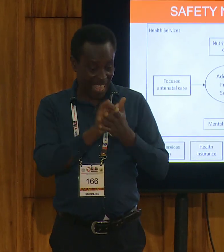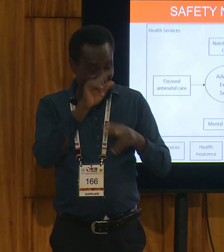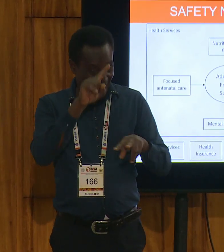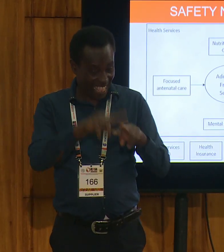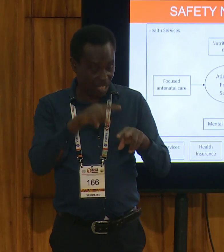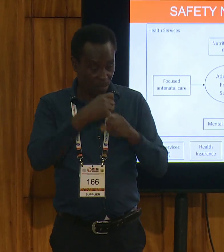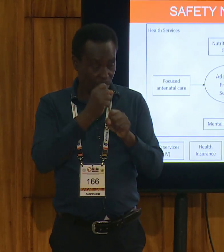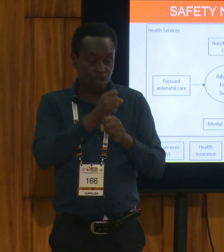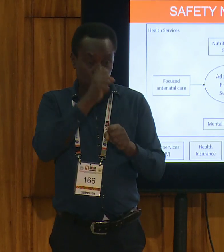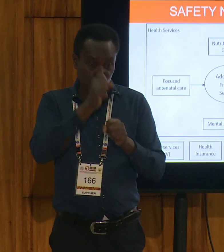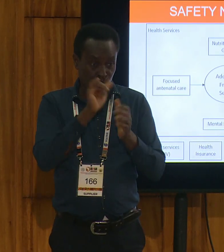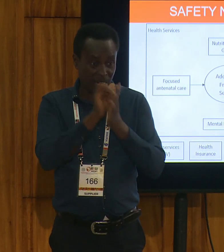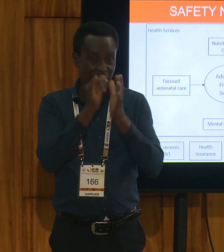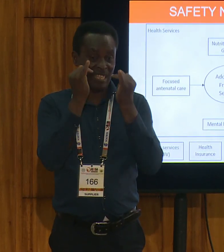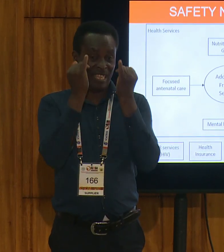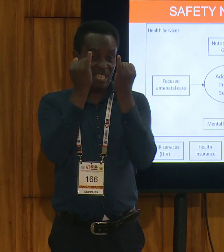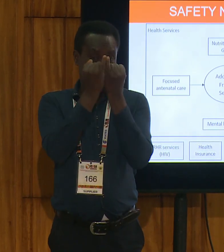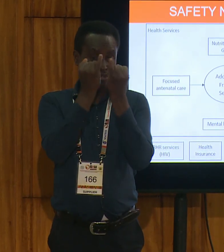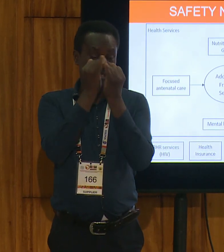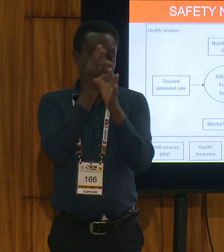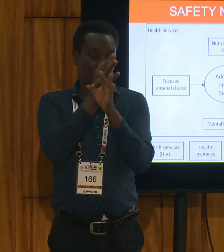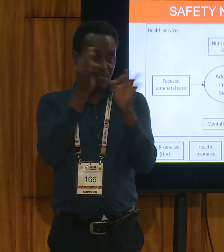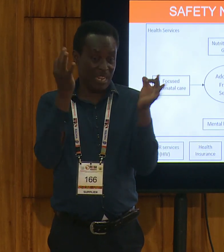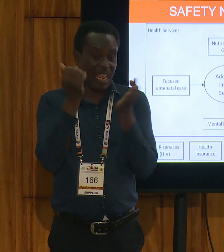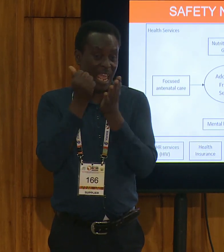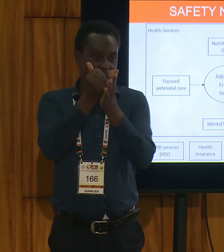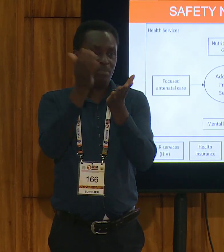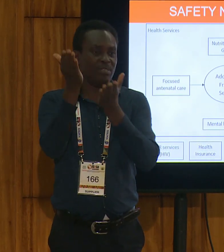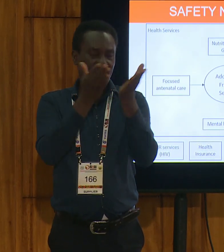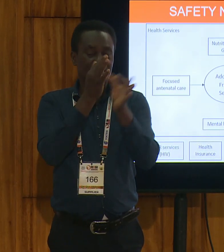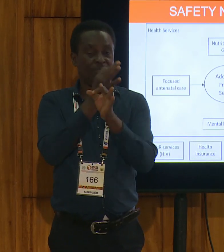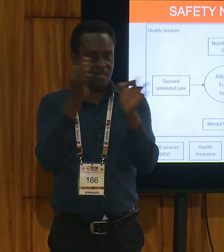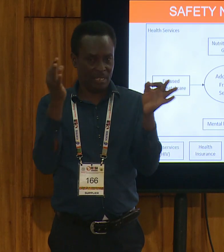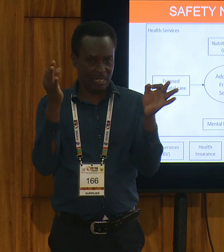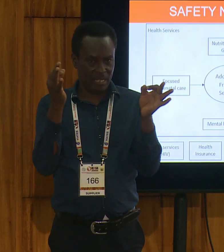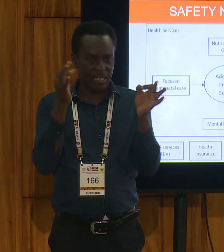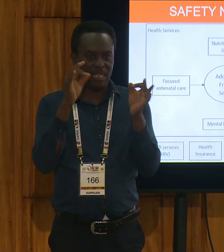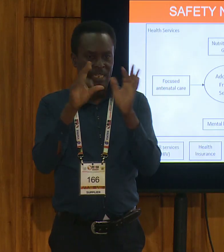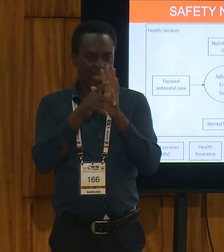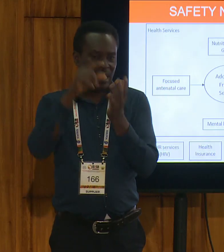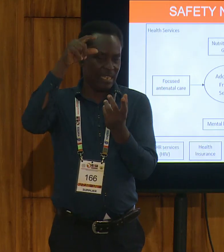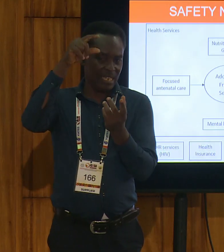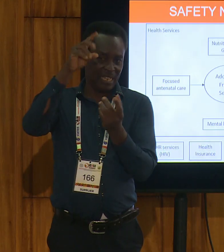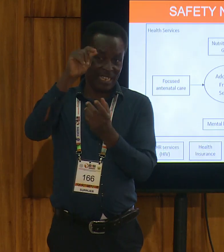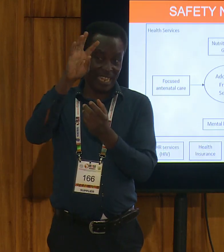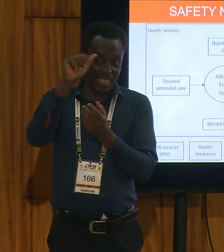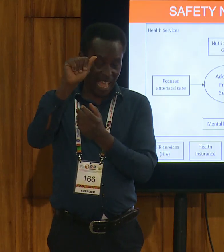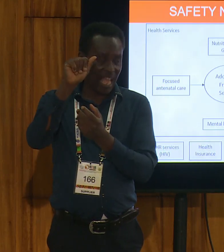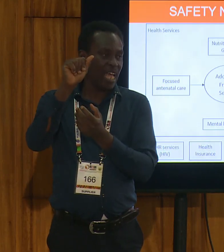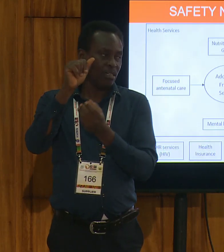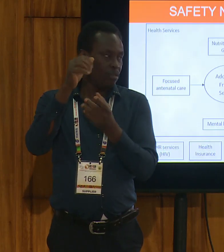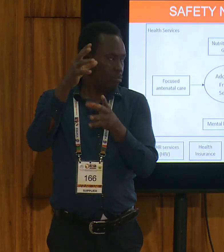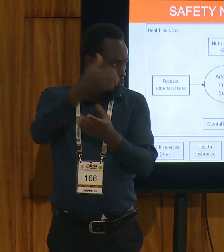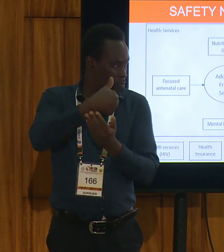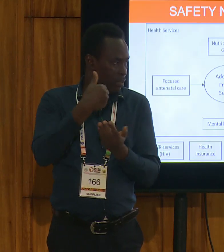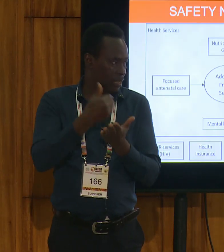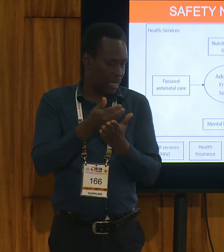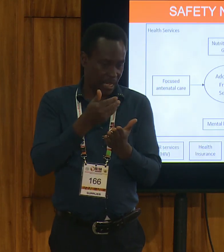have insurance free to access these services, and data is strictly and robustly